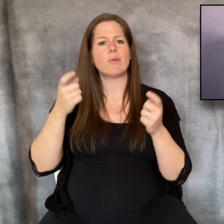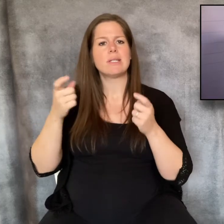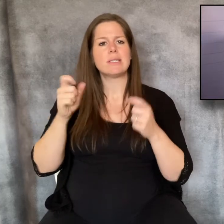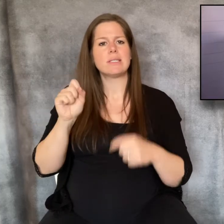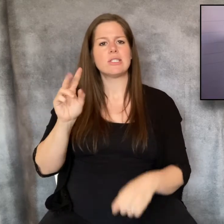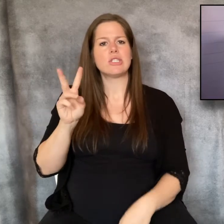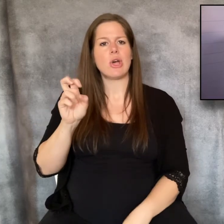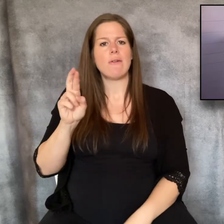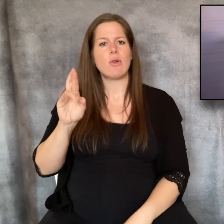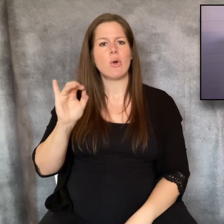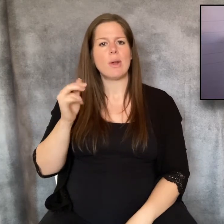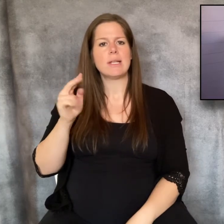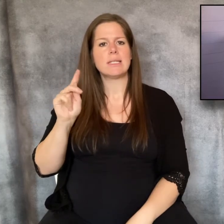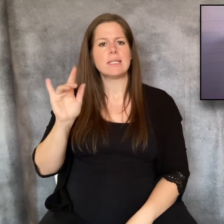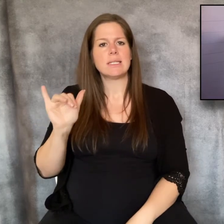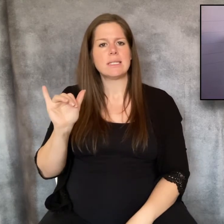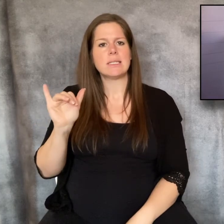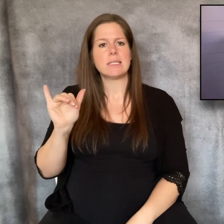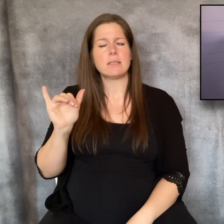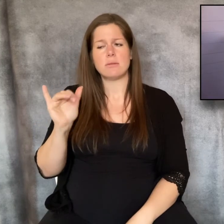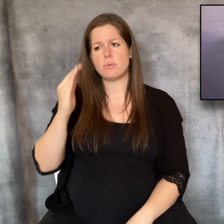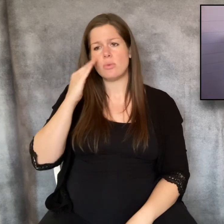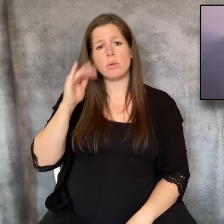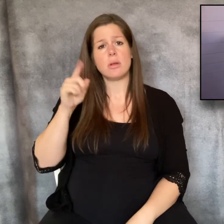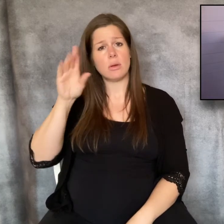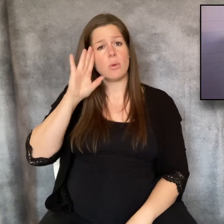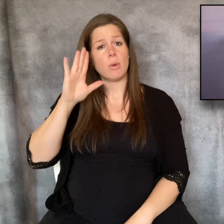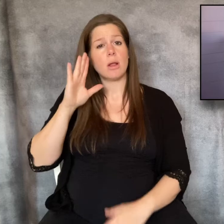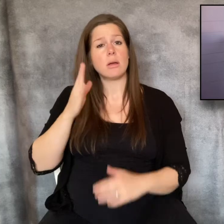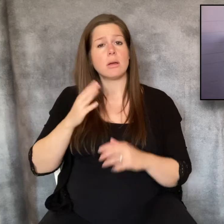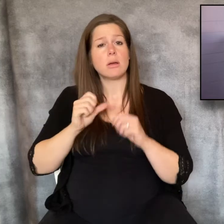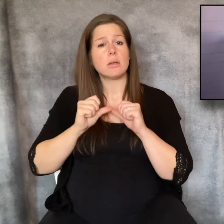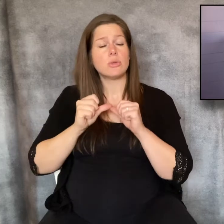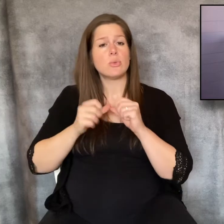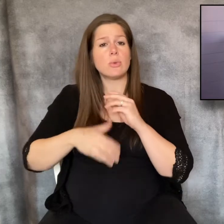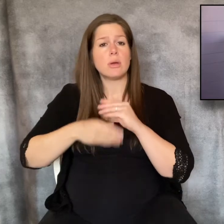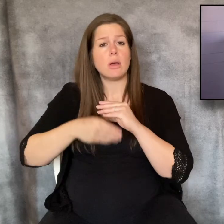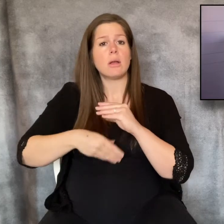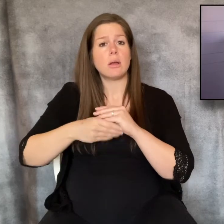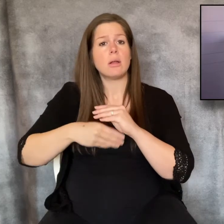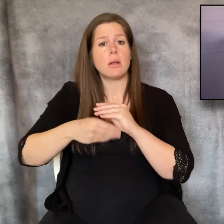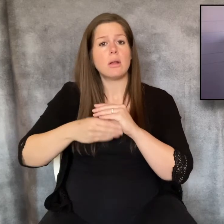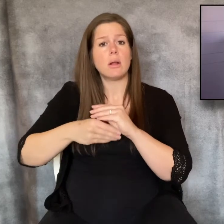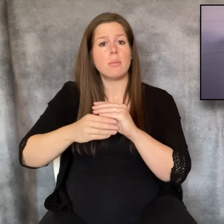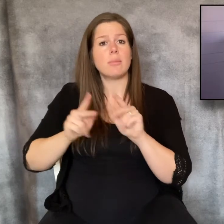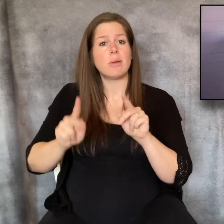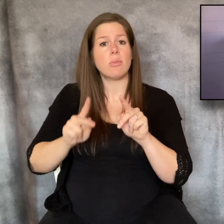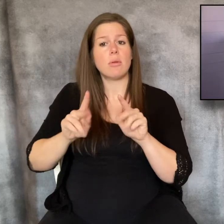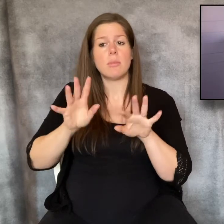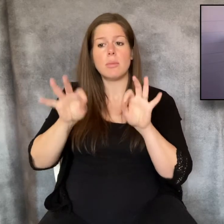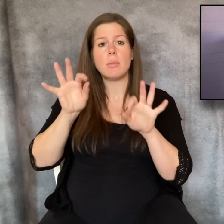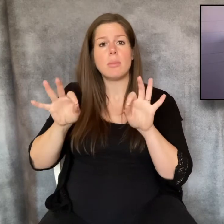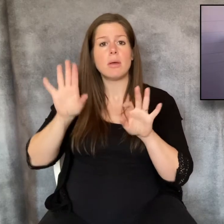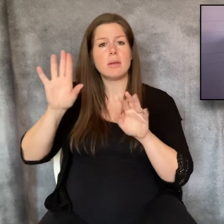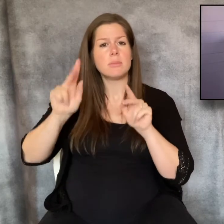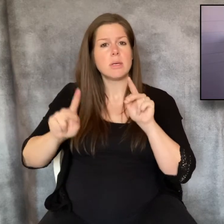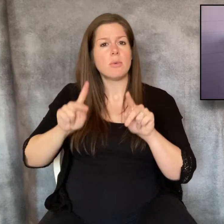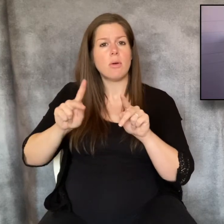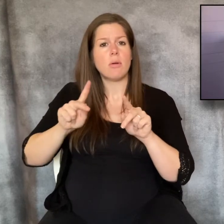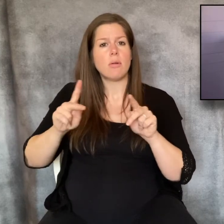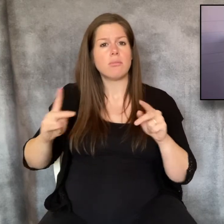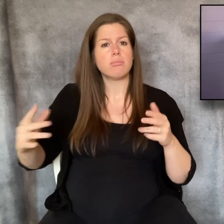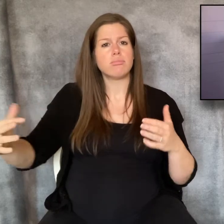his church after this generation of followers. So